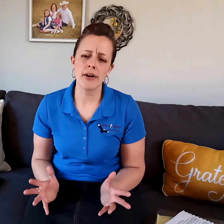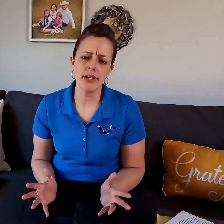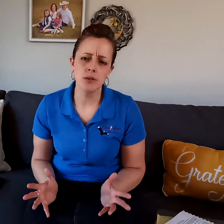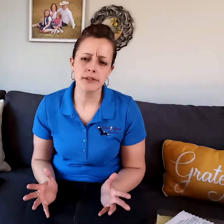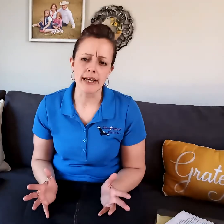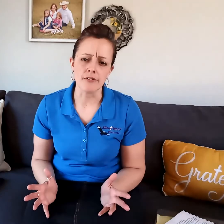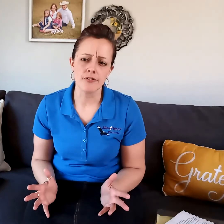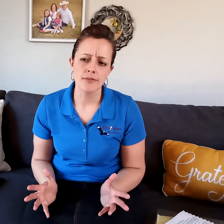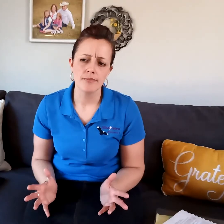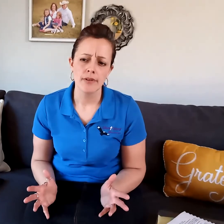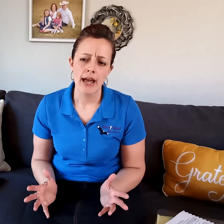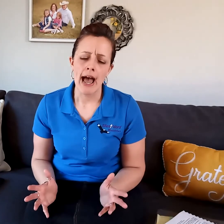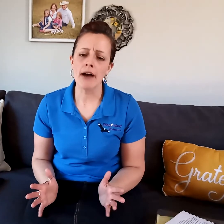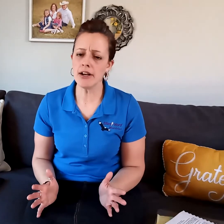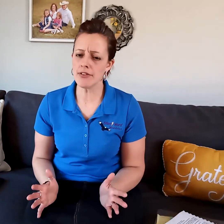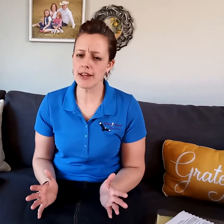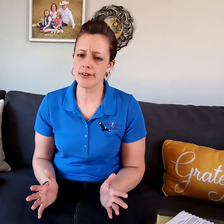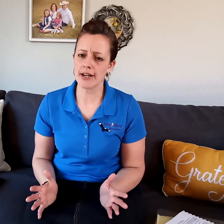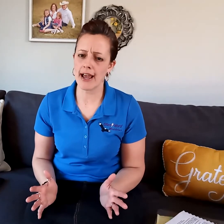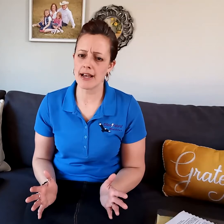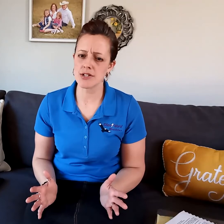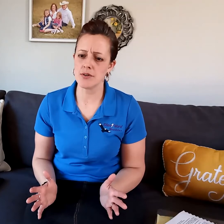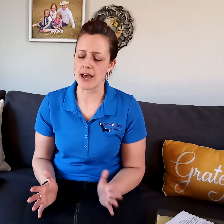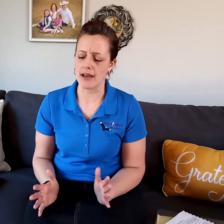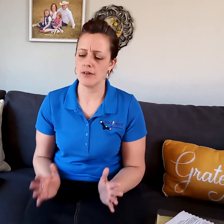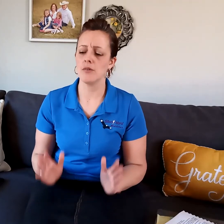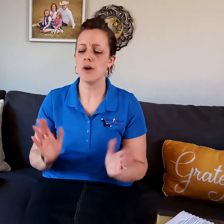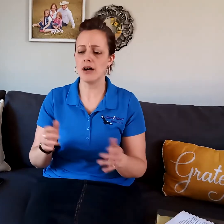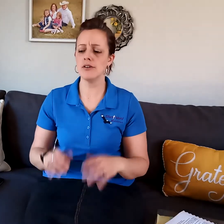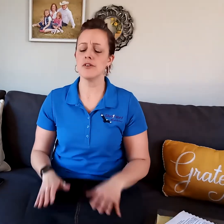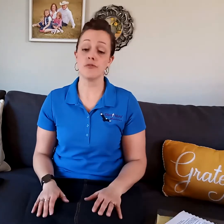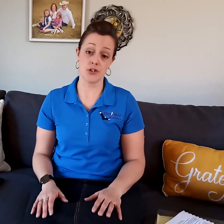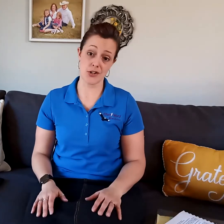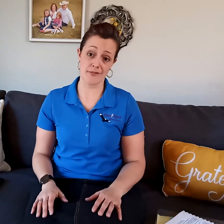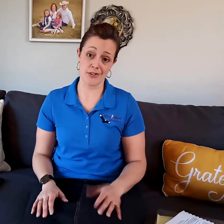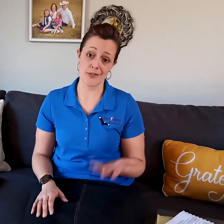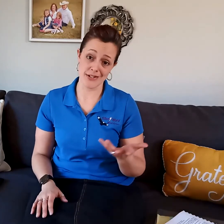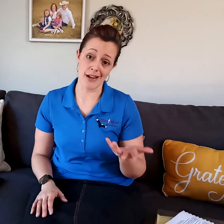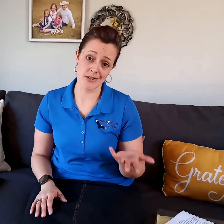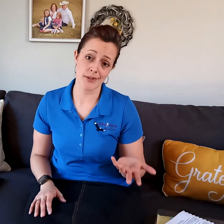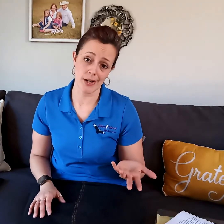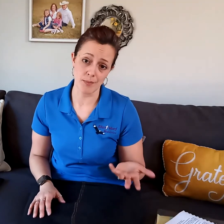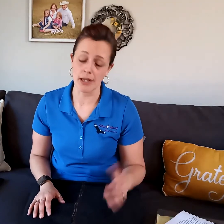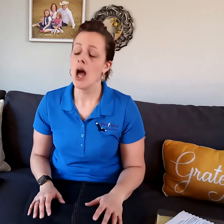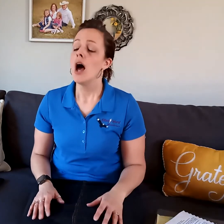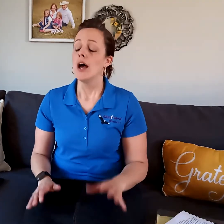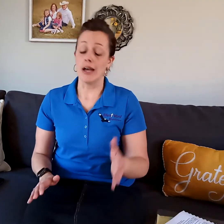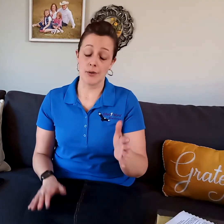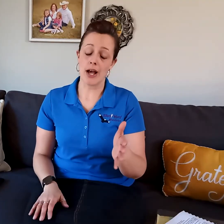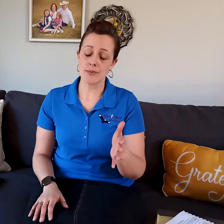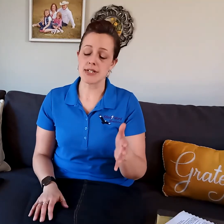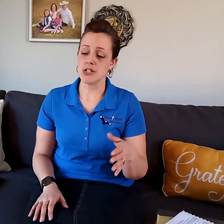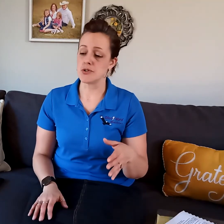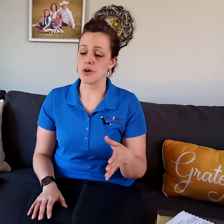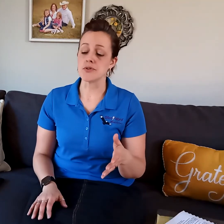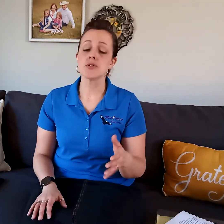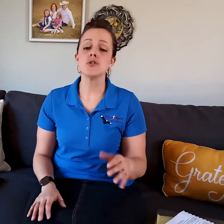do you live? How do you think they're going to ask you that? Well, first you have to know the signs. It would help me. And it would help to teach you those.